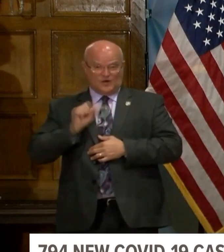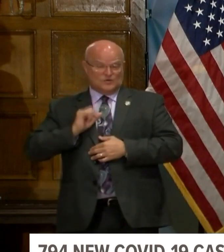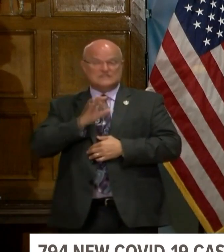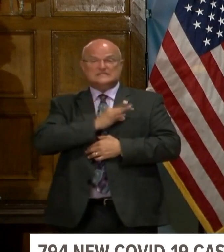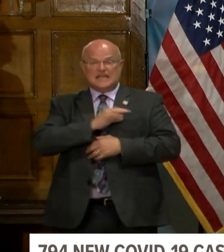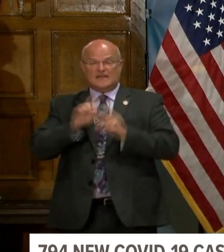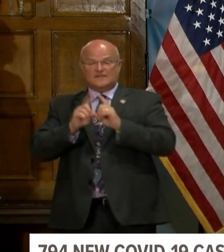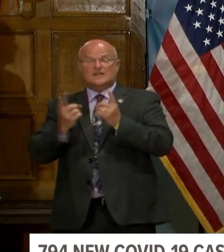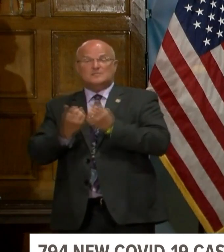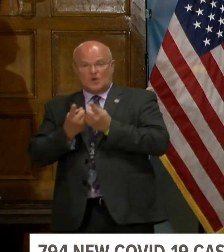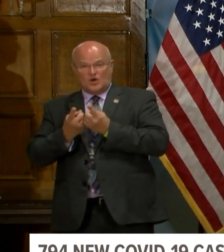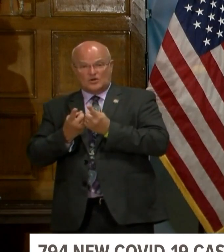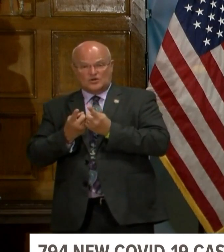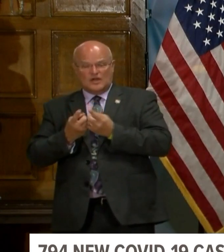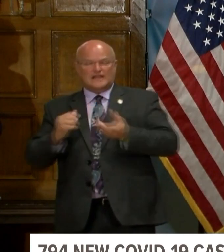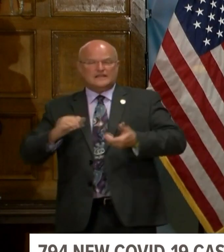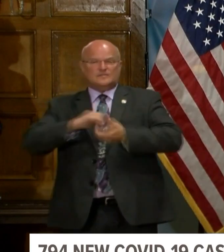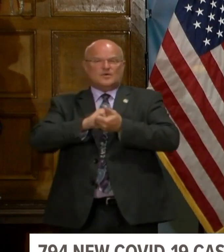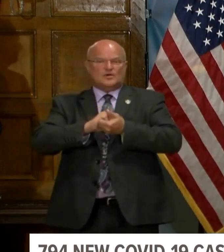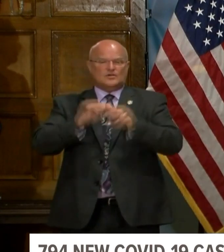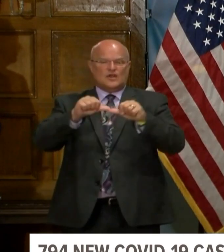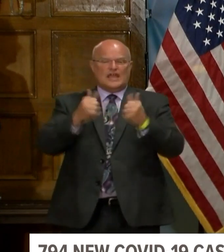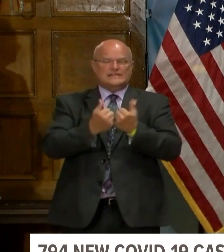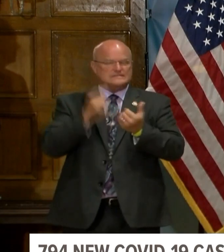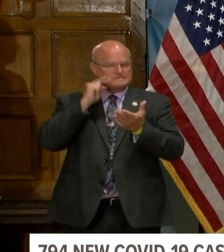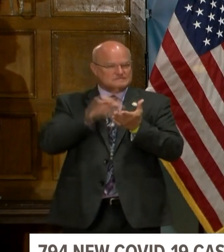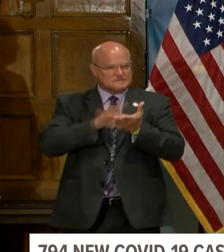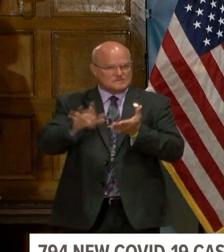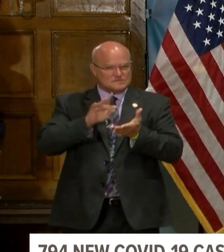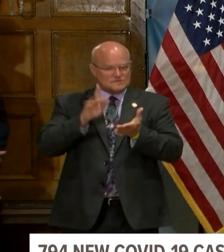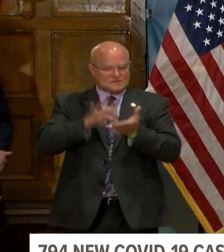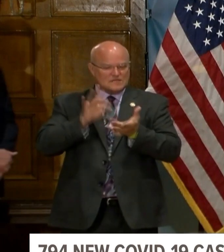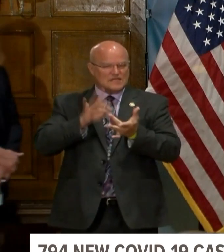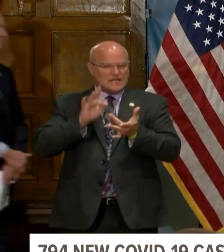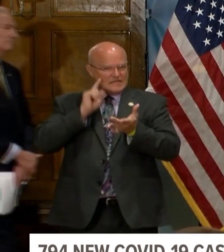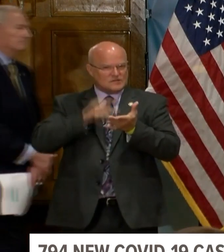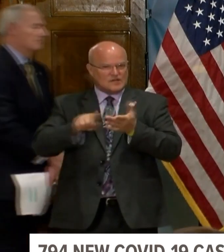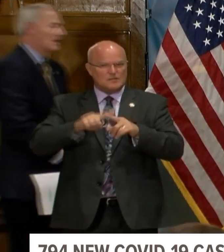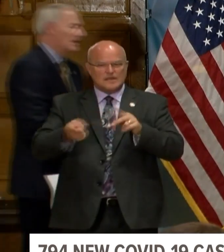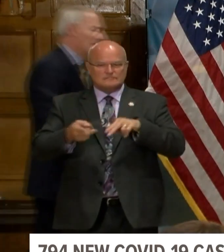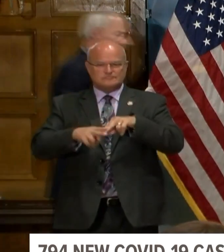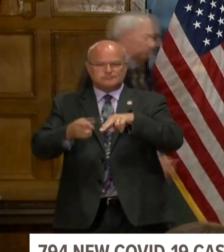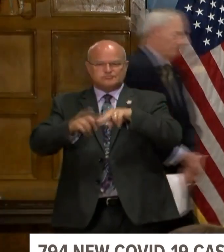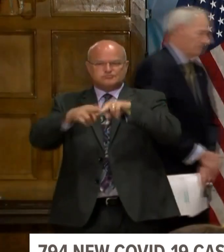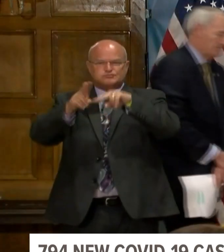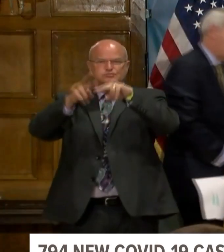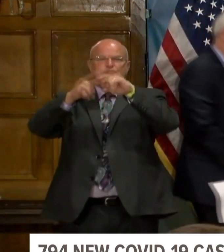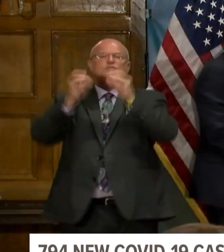as well as the partner agencies that are doing tracing, but they're ramping up quickly.